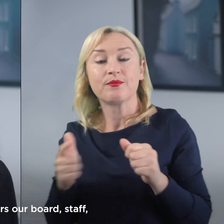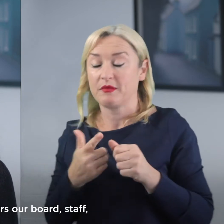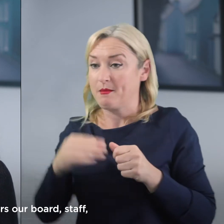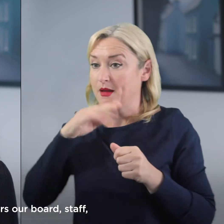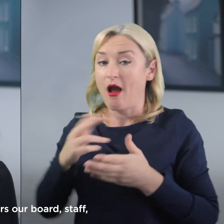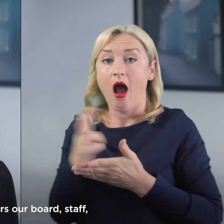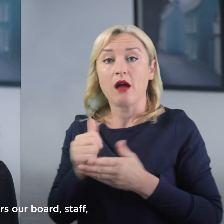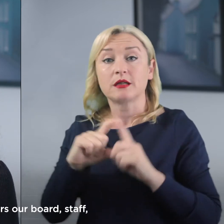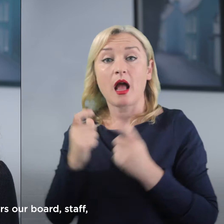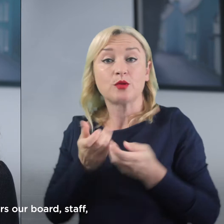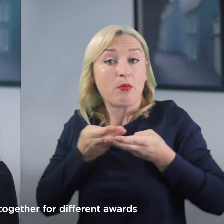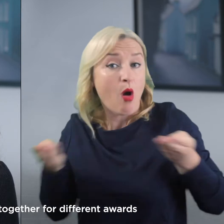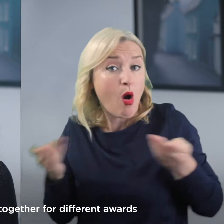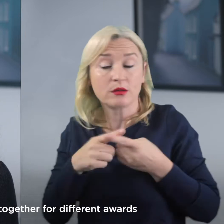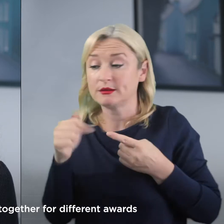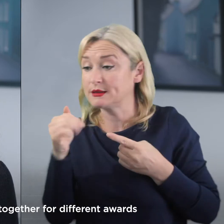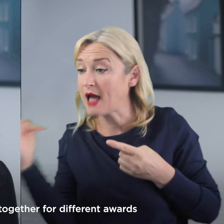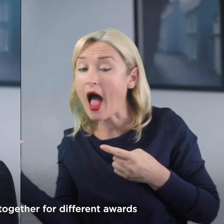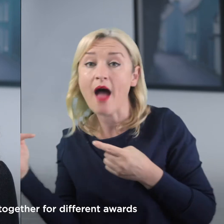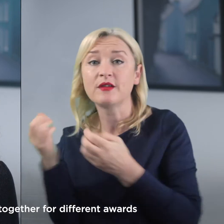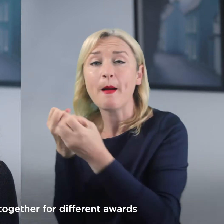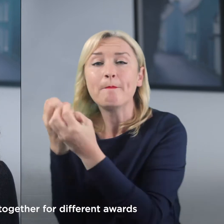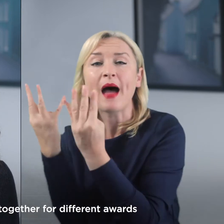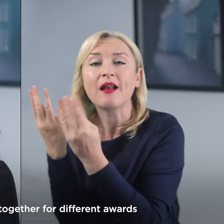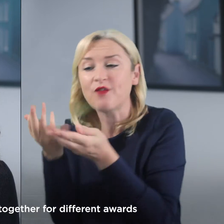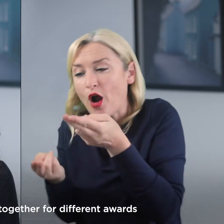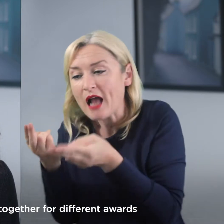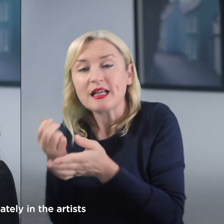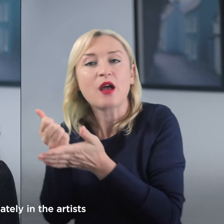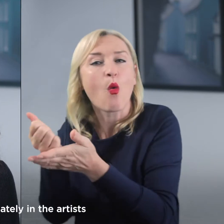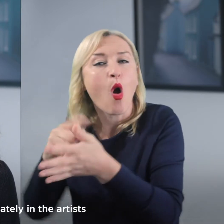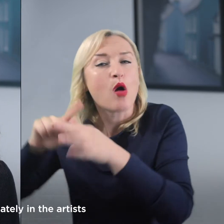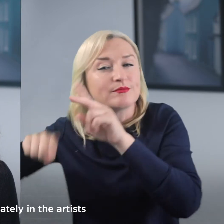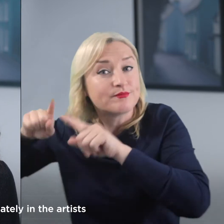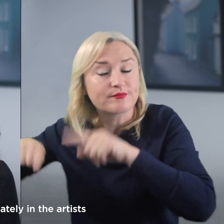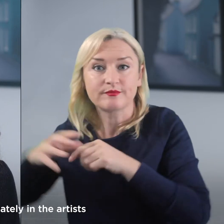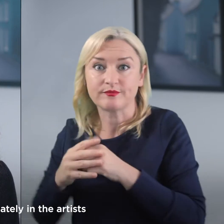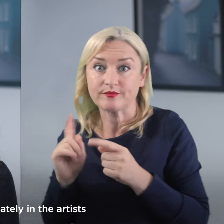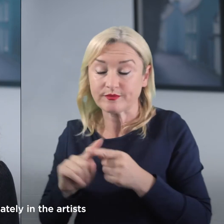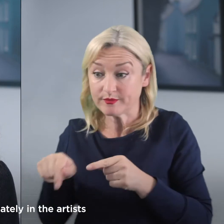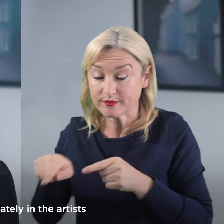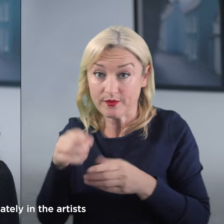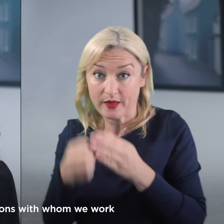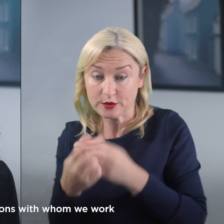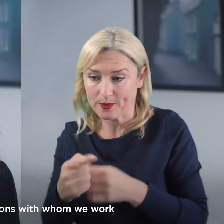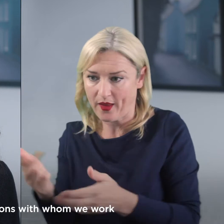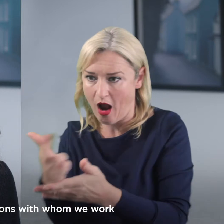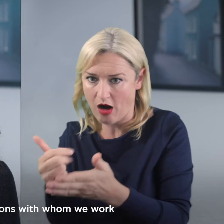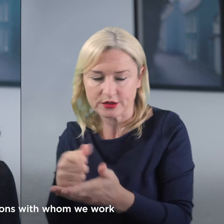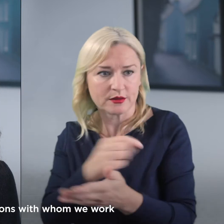covers our board, staff, peer panels we put together for different awards, and ultimately, in the artists